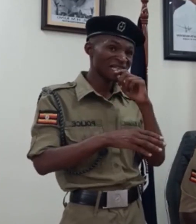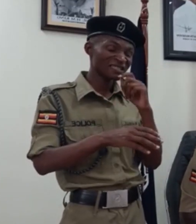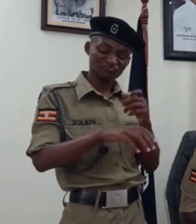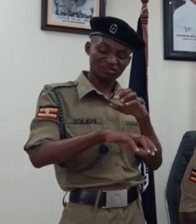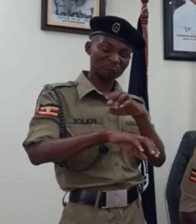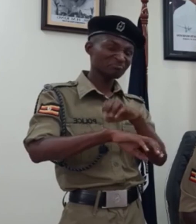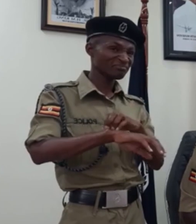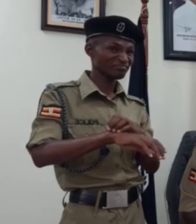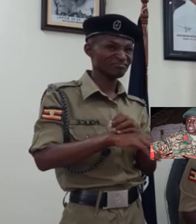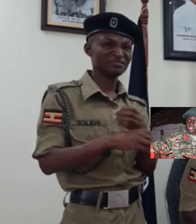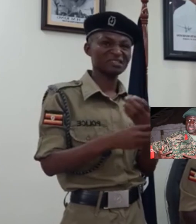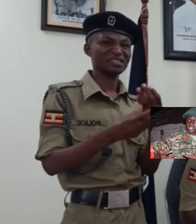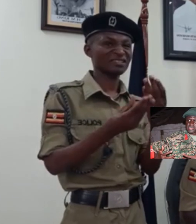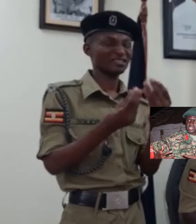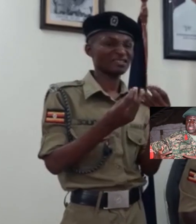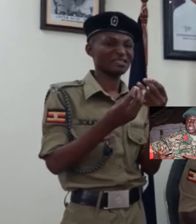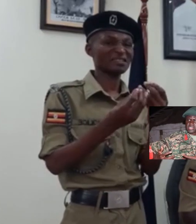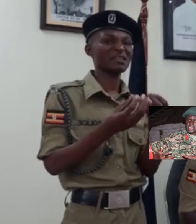n'ekisementi.